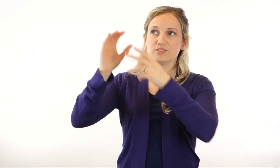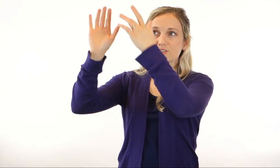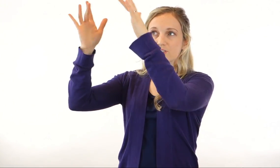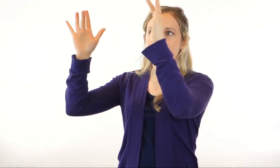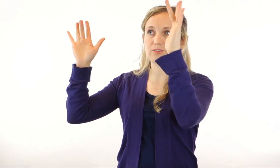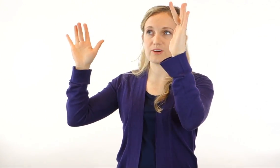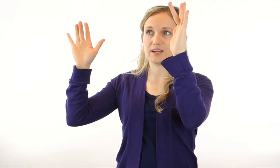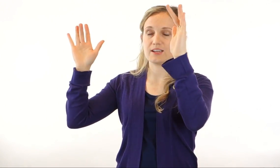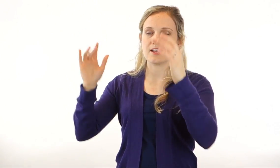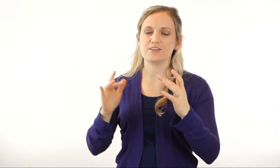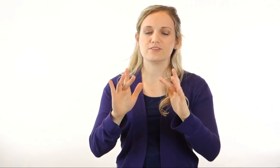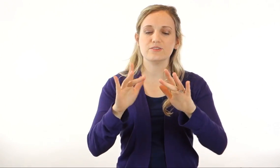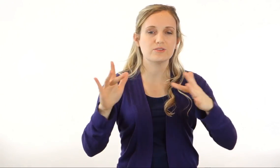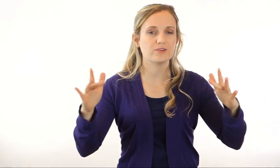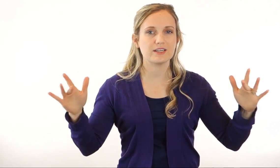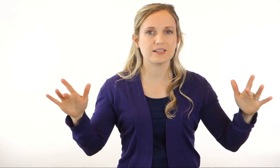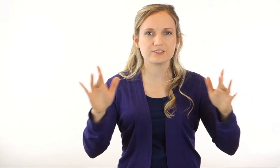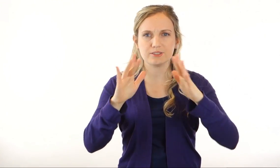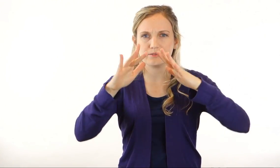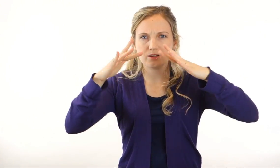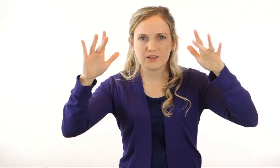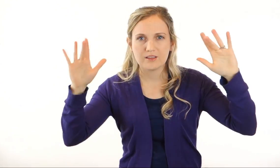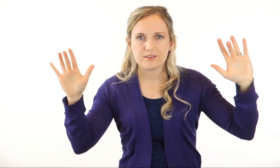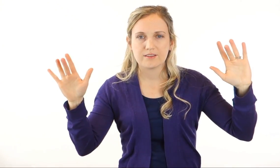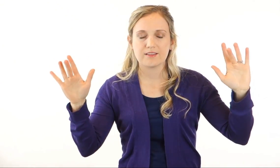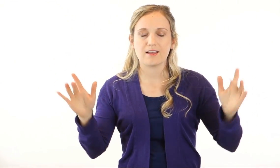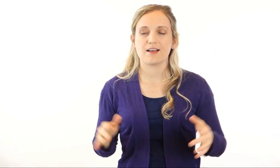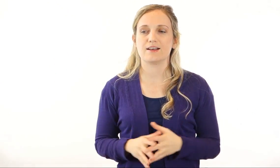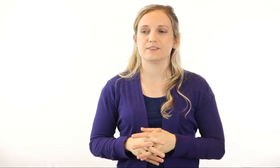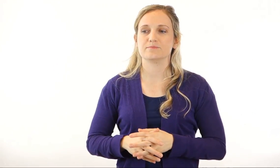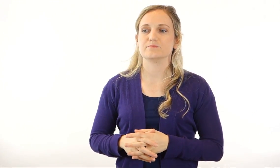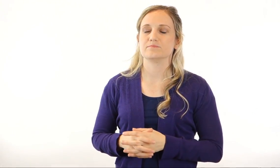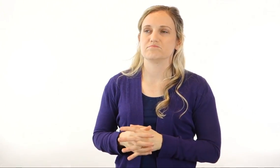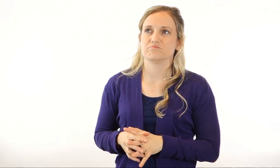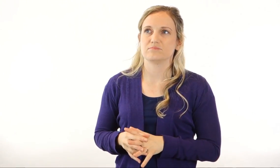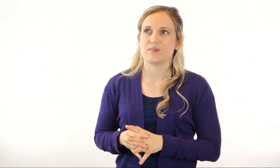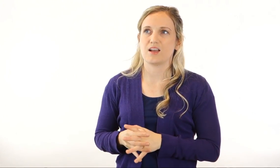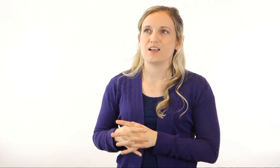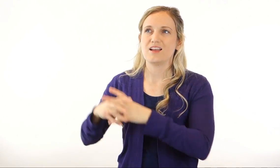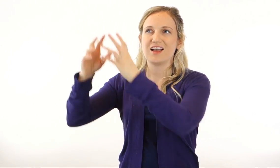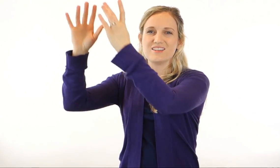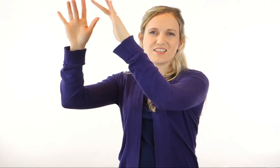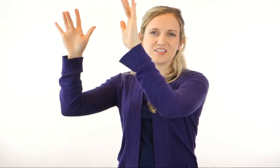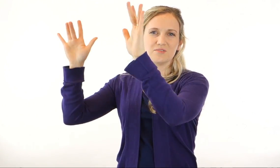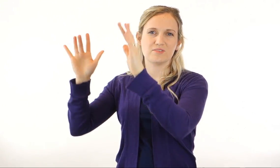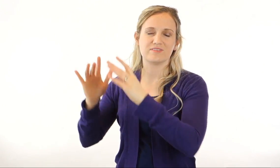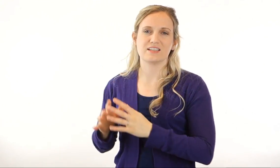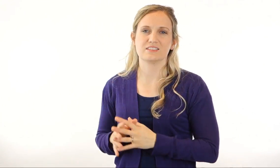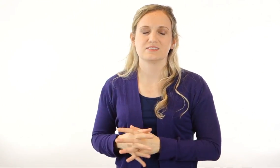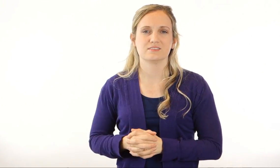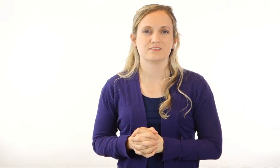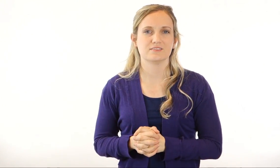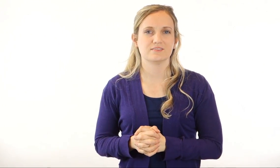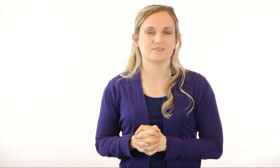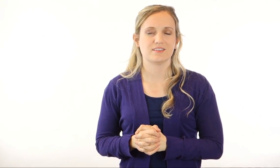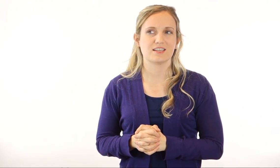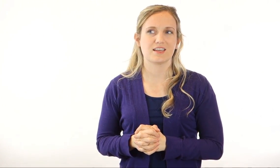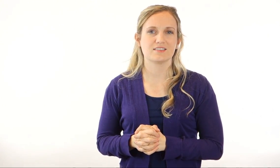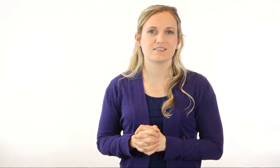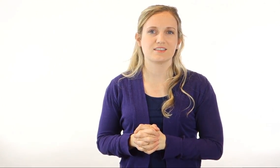celestial glory. And you can do glory here too. I just like to do it over there, I guess. Because